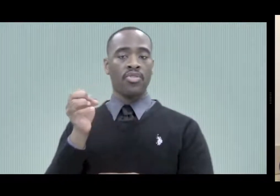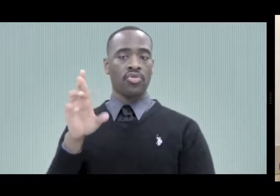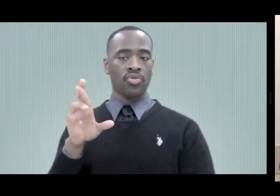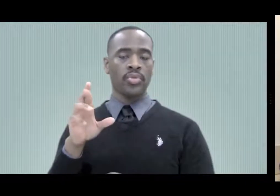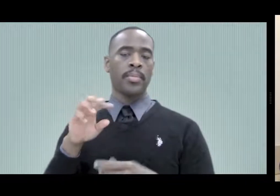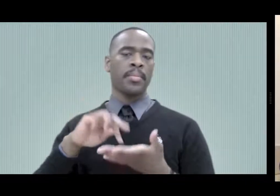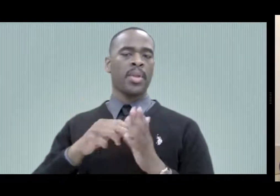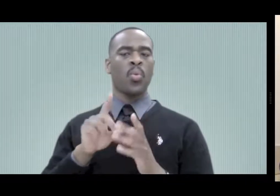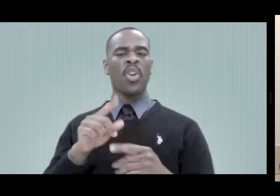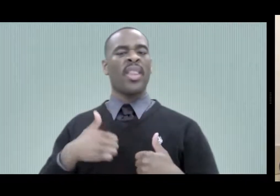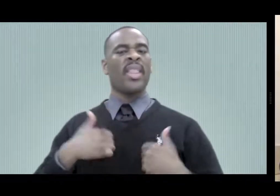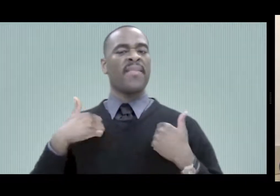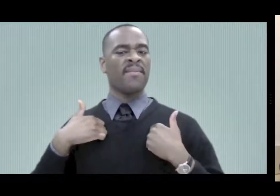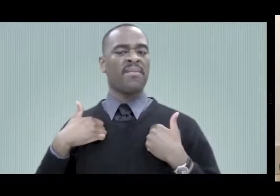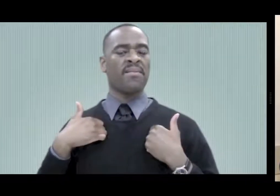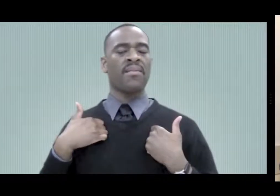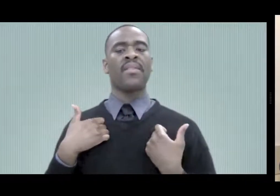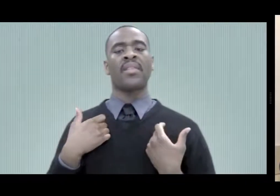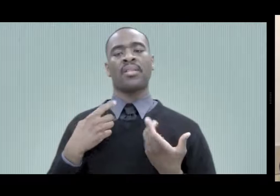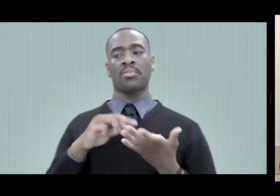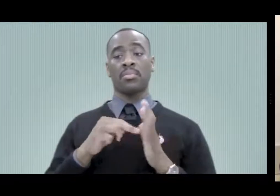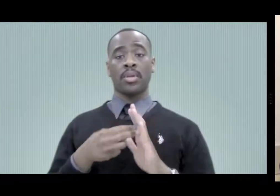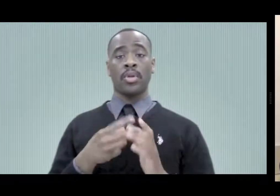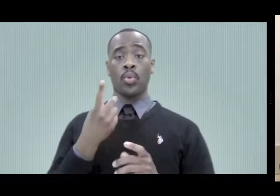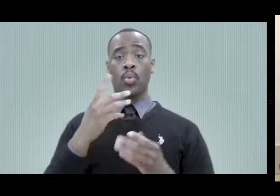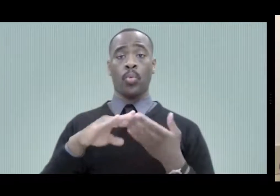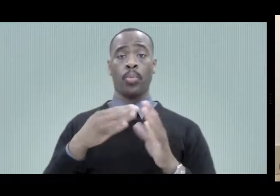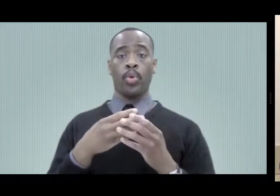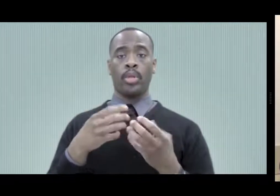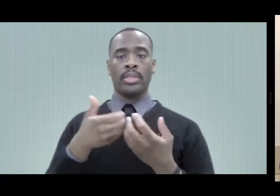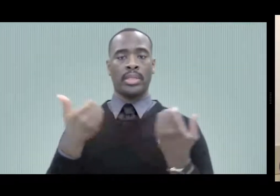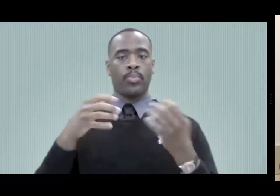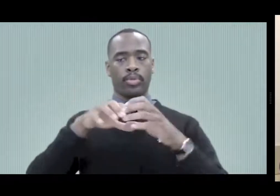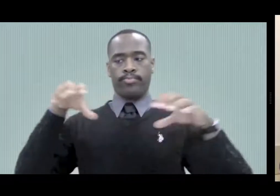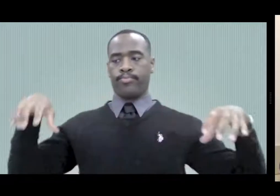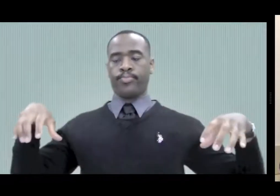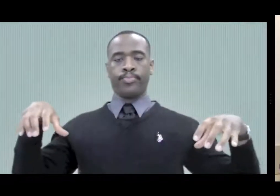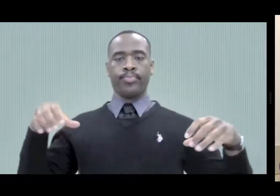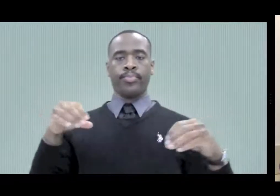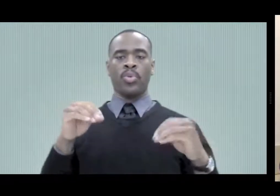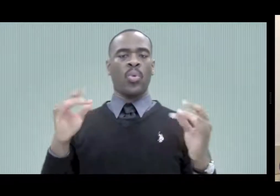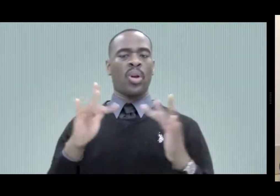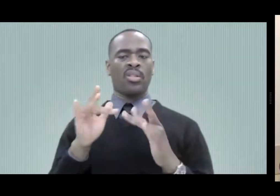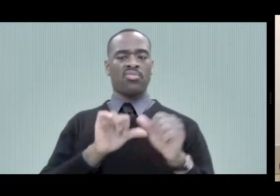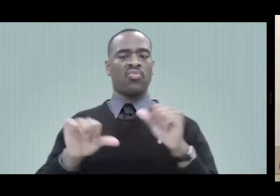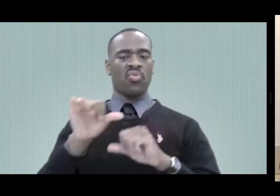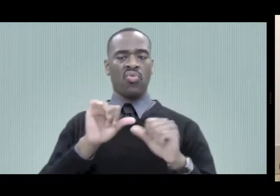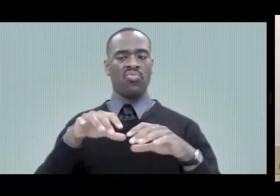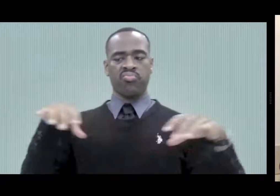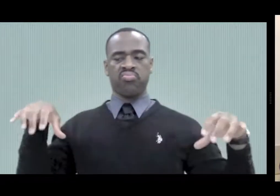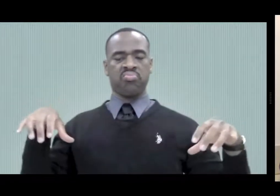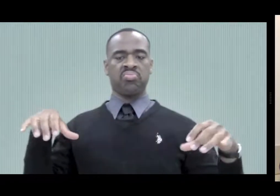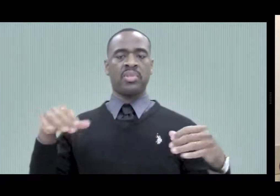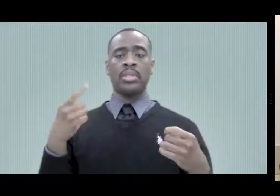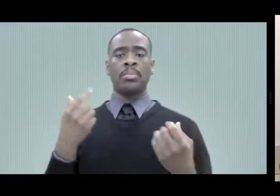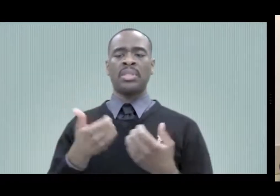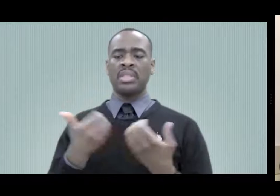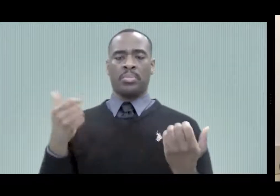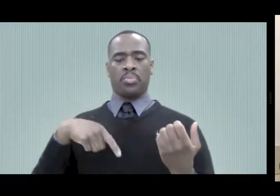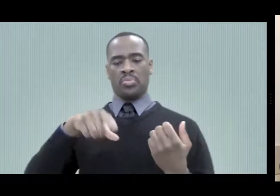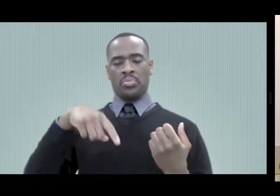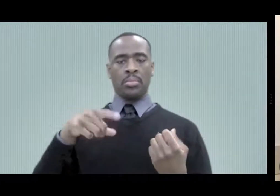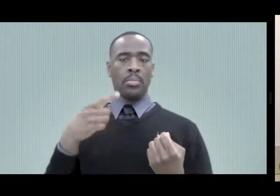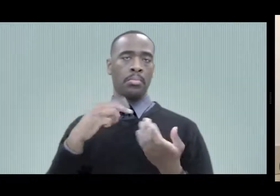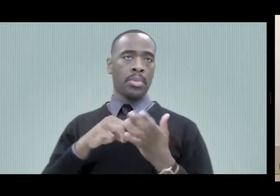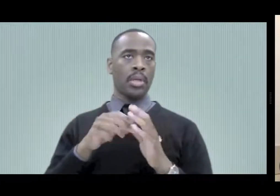Now, geographical factors depend on where you live. So two communities